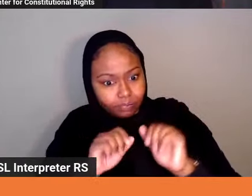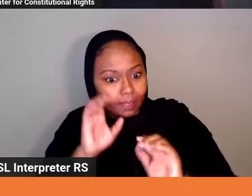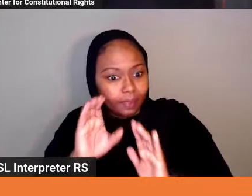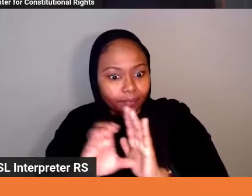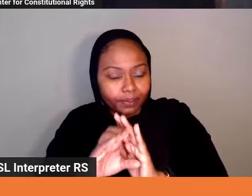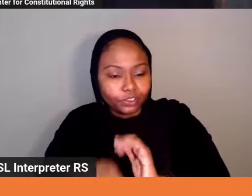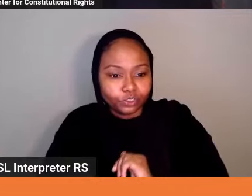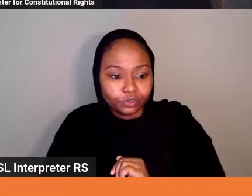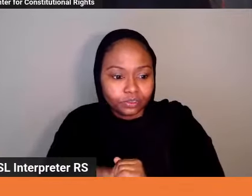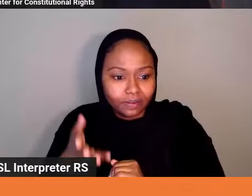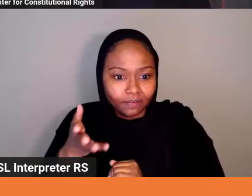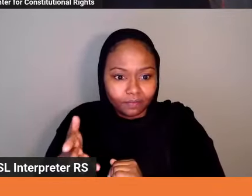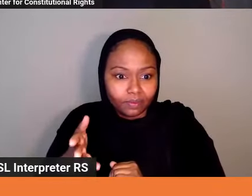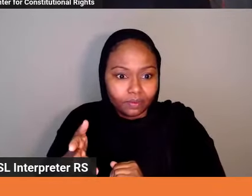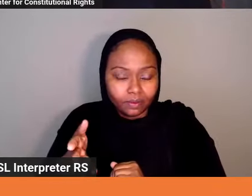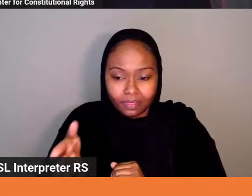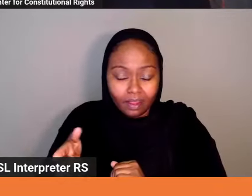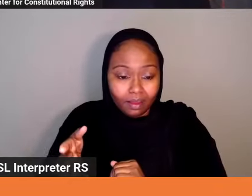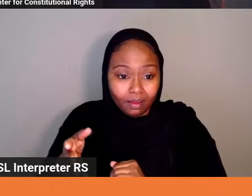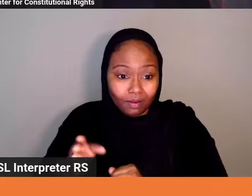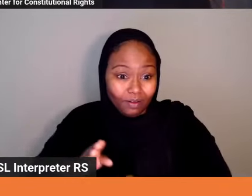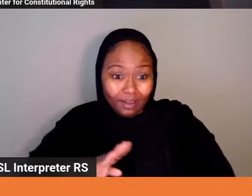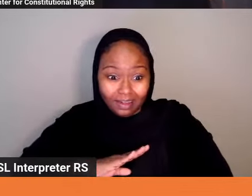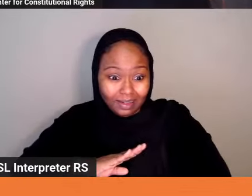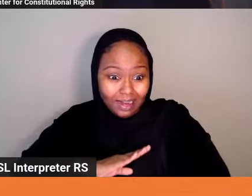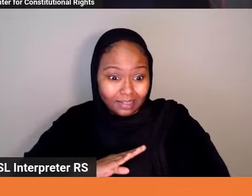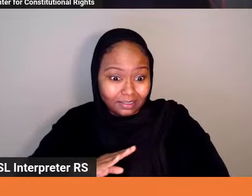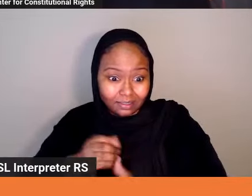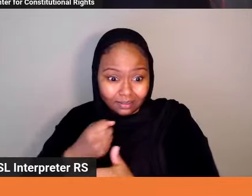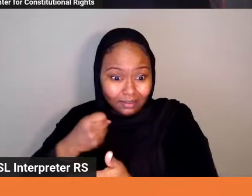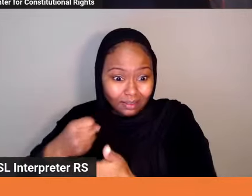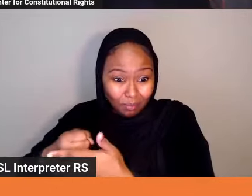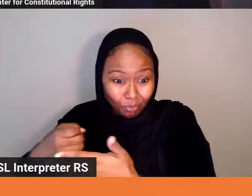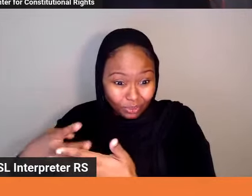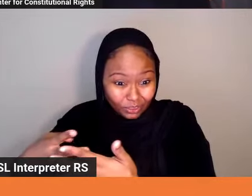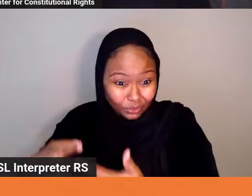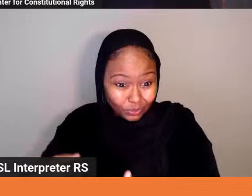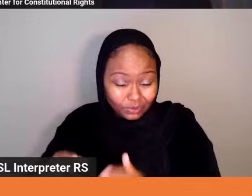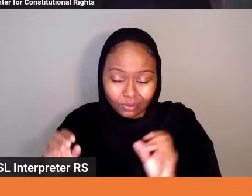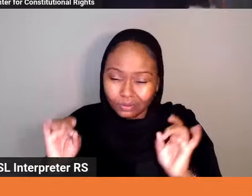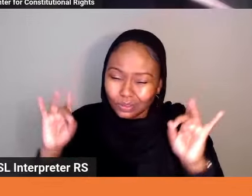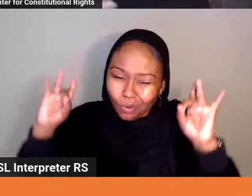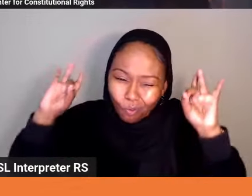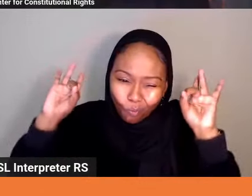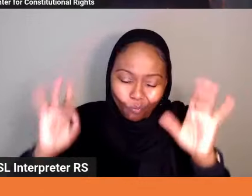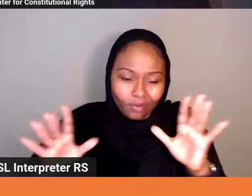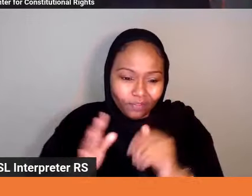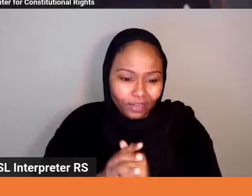out of prisoners in Gaza right now are just horrific. And there are